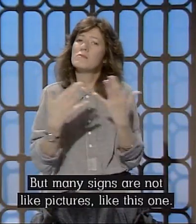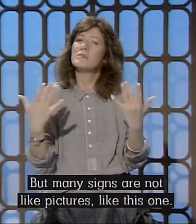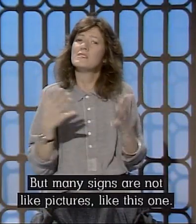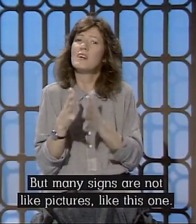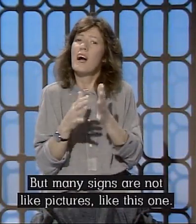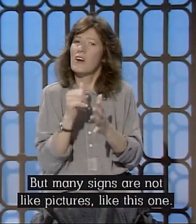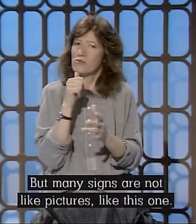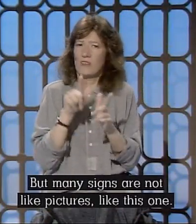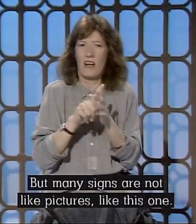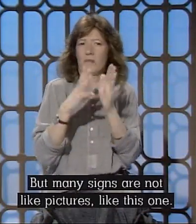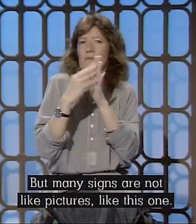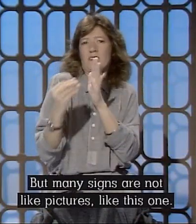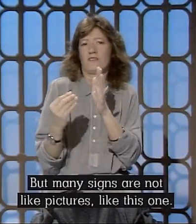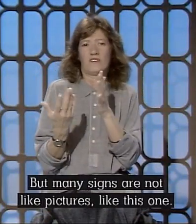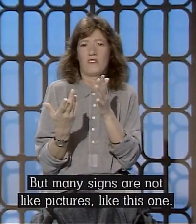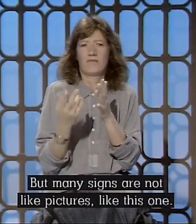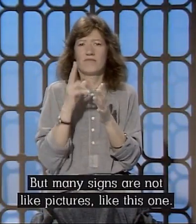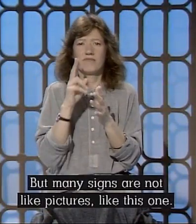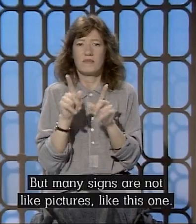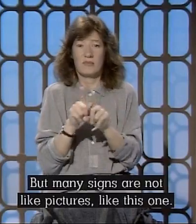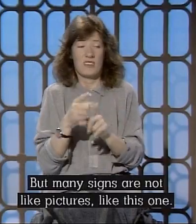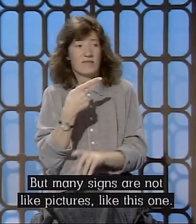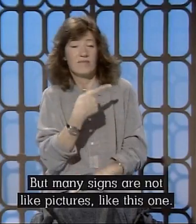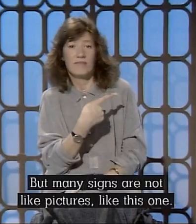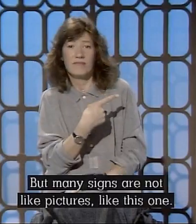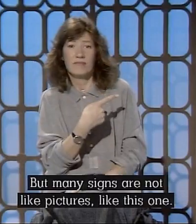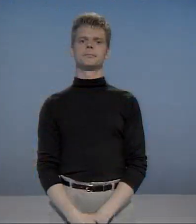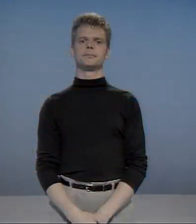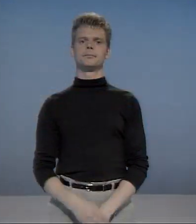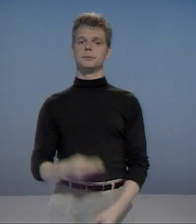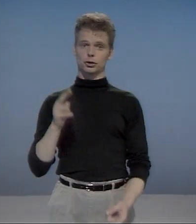But there are many signs that are not like pictures, like this one.